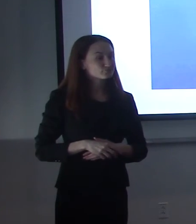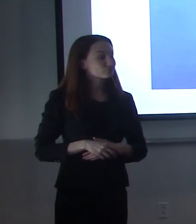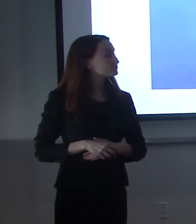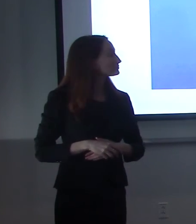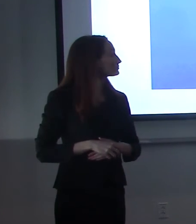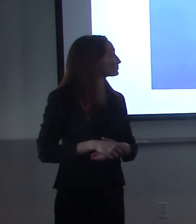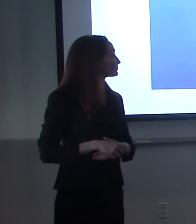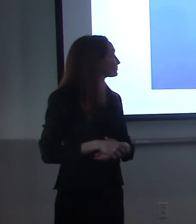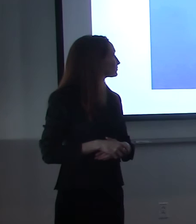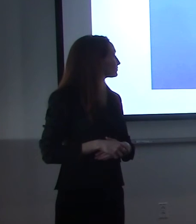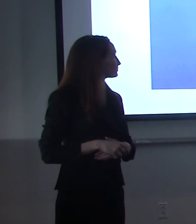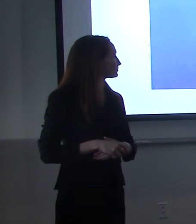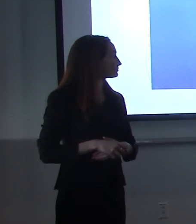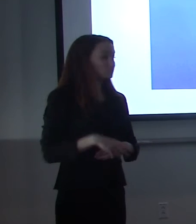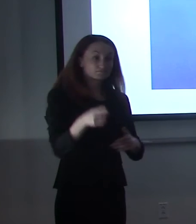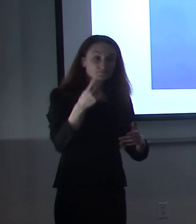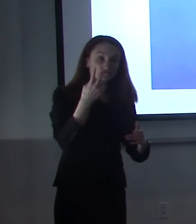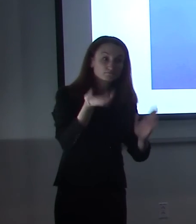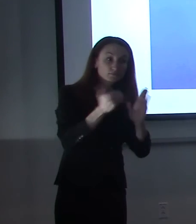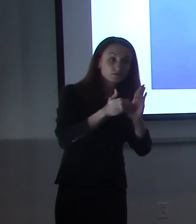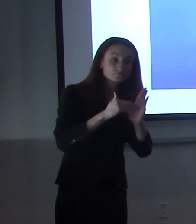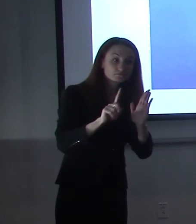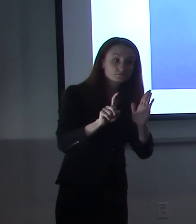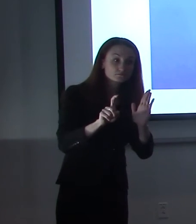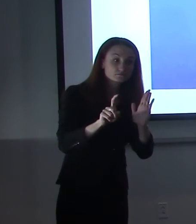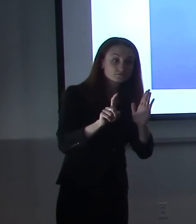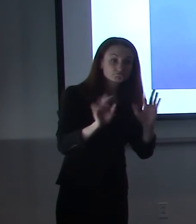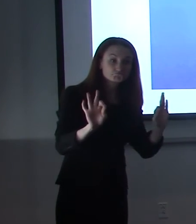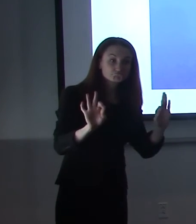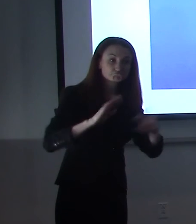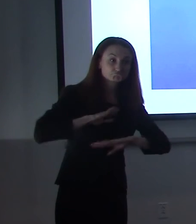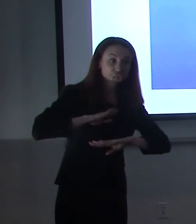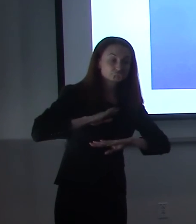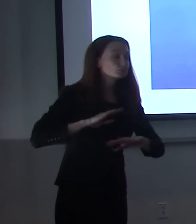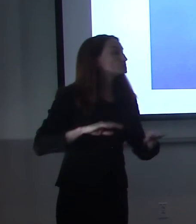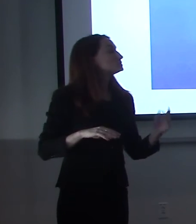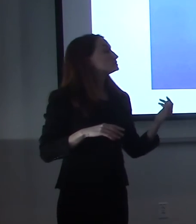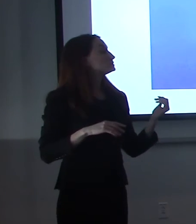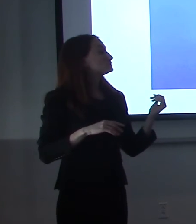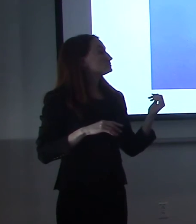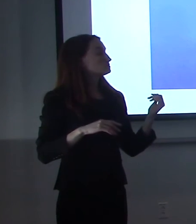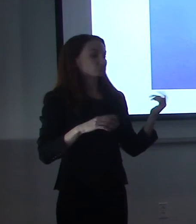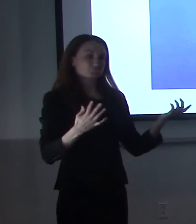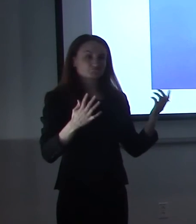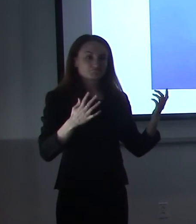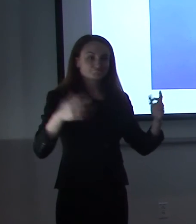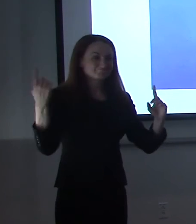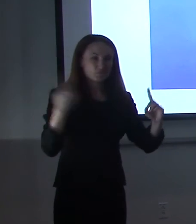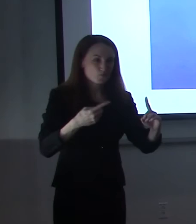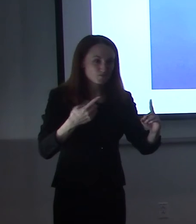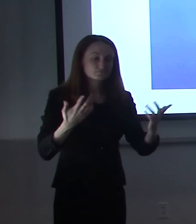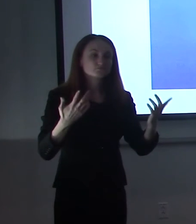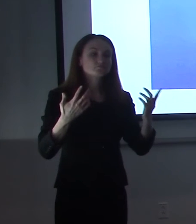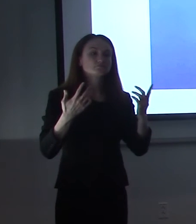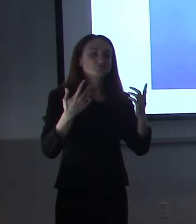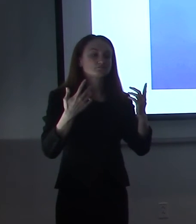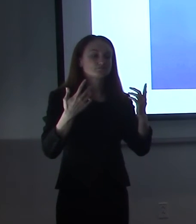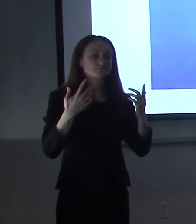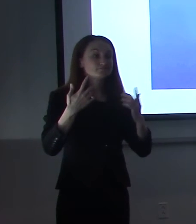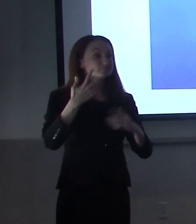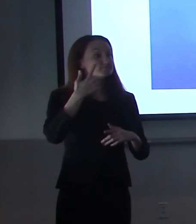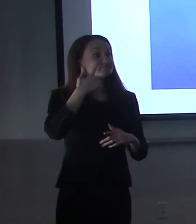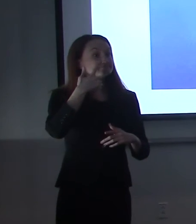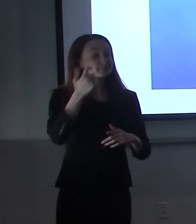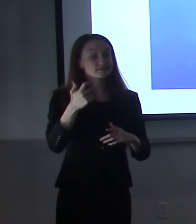So, you don't need to see it again? Okay? Yeah, okay. So the point being here is that just because